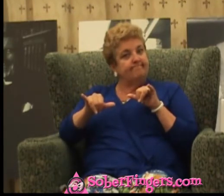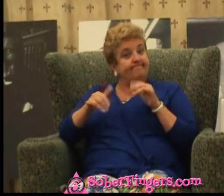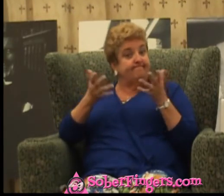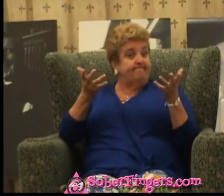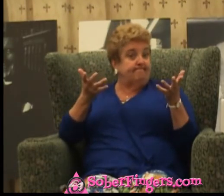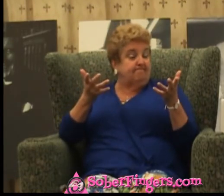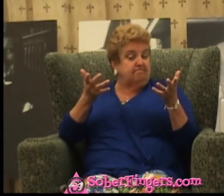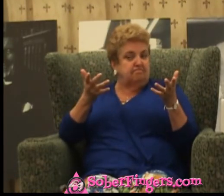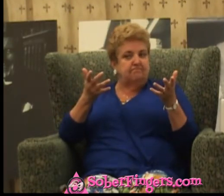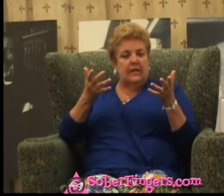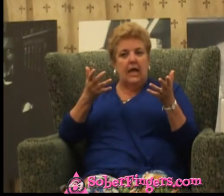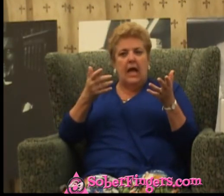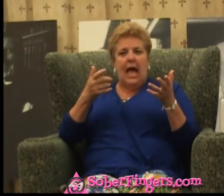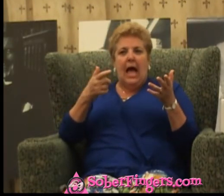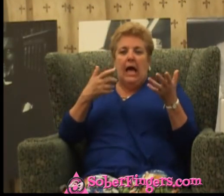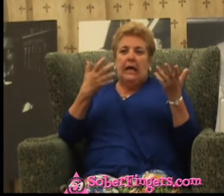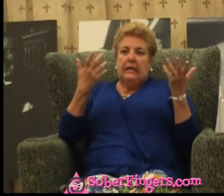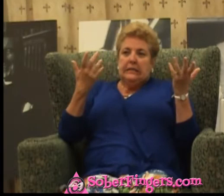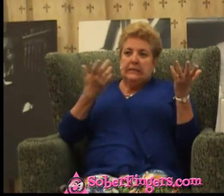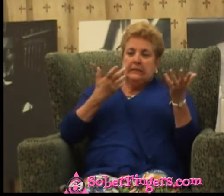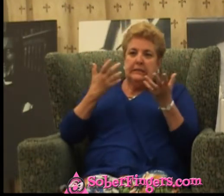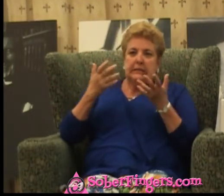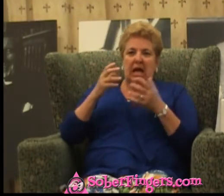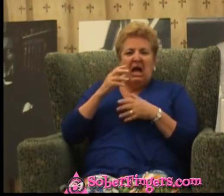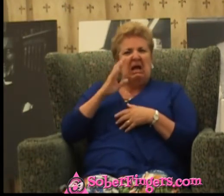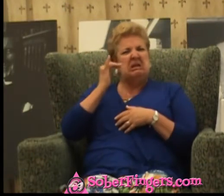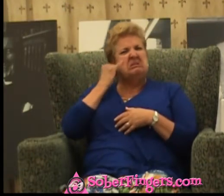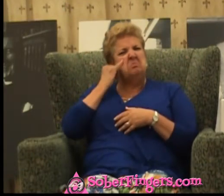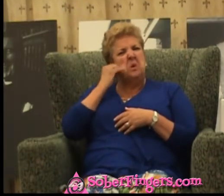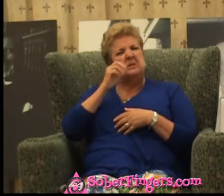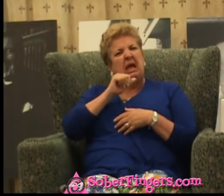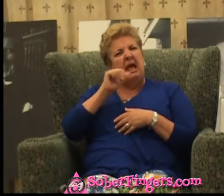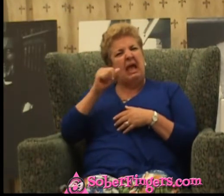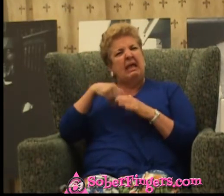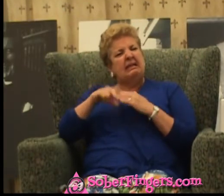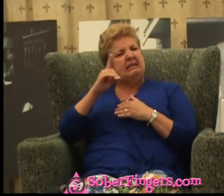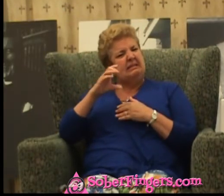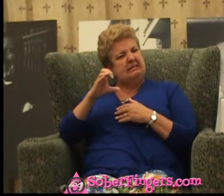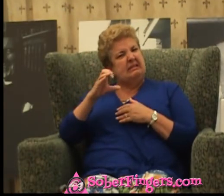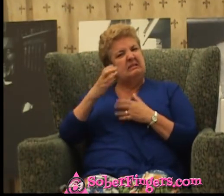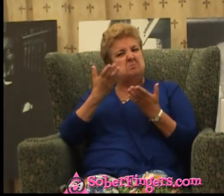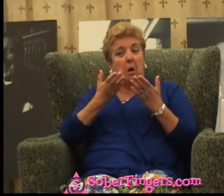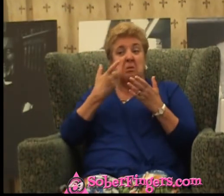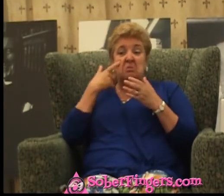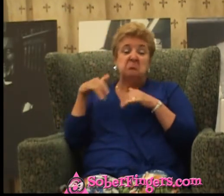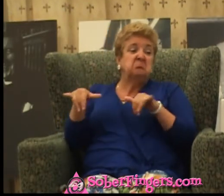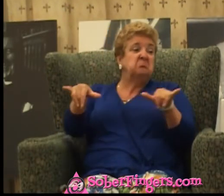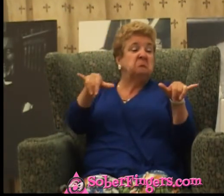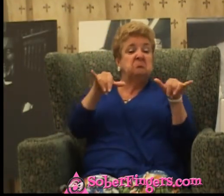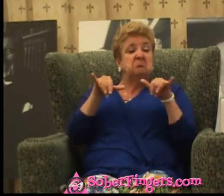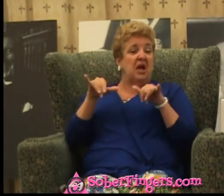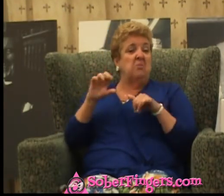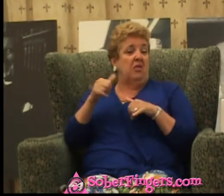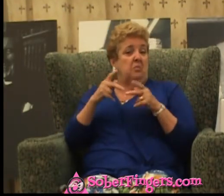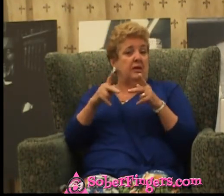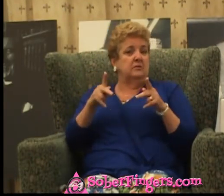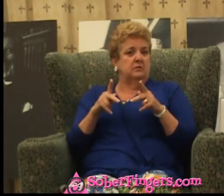I suppose AA up in D.C. was very similar to every place else. It was a lot smaller than it is